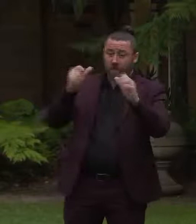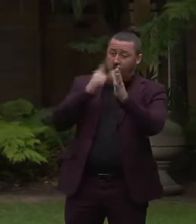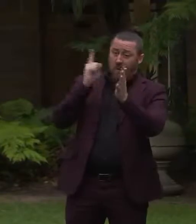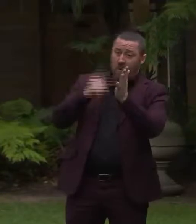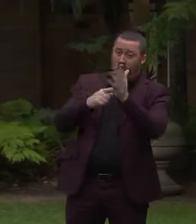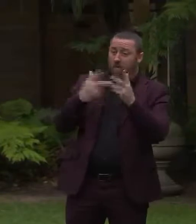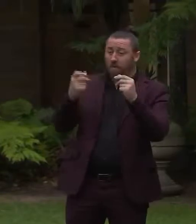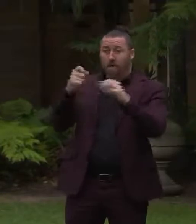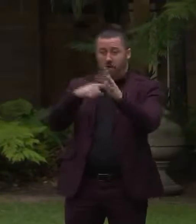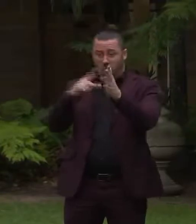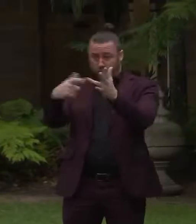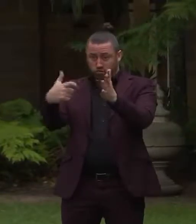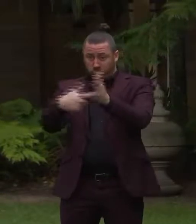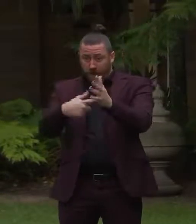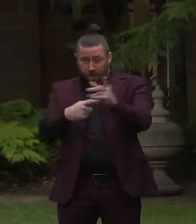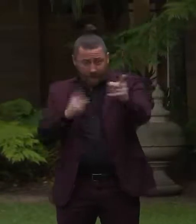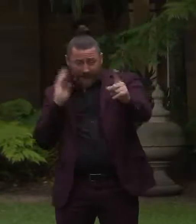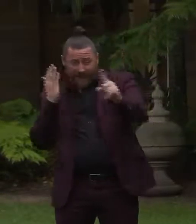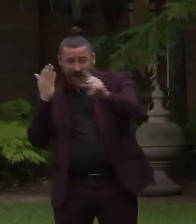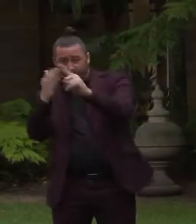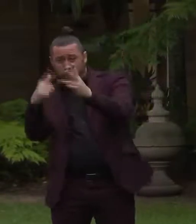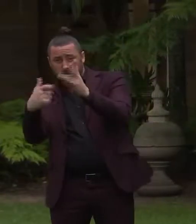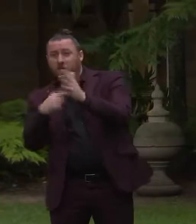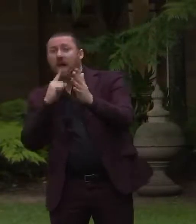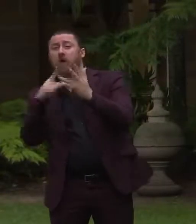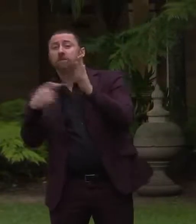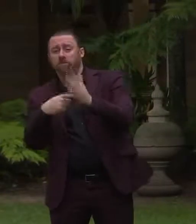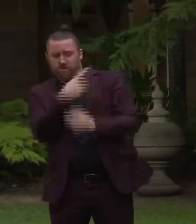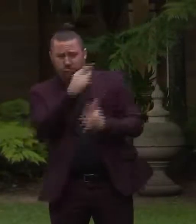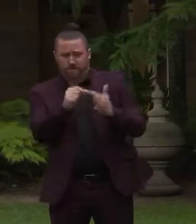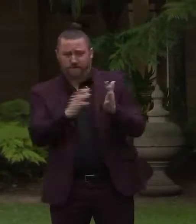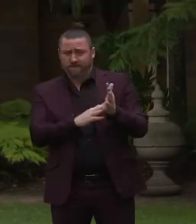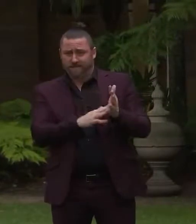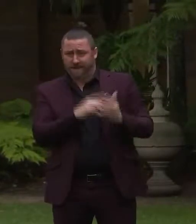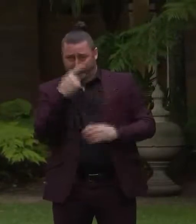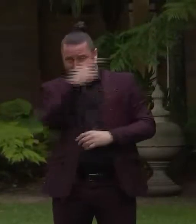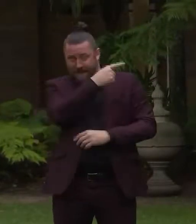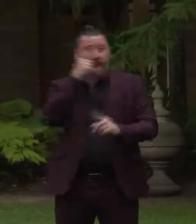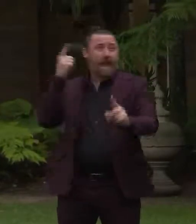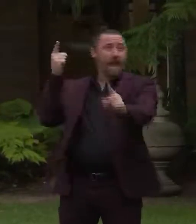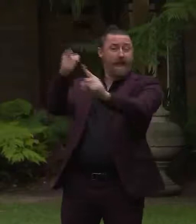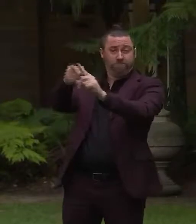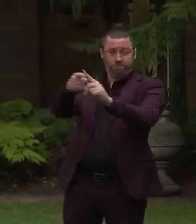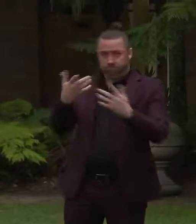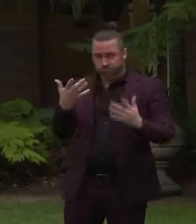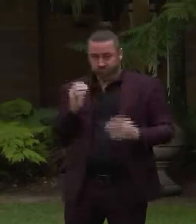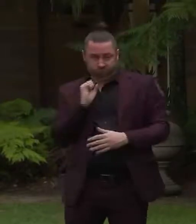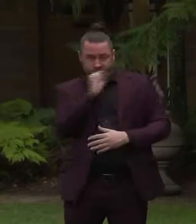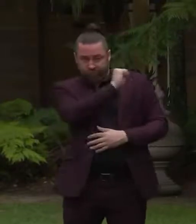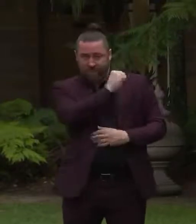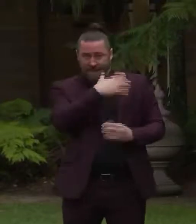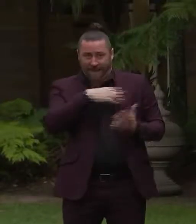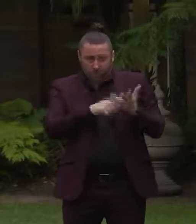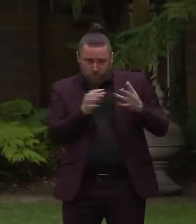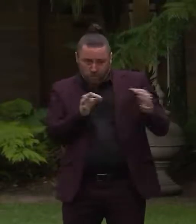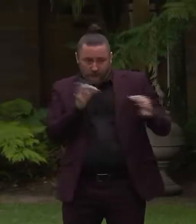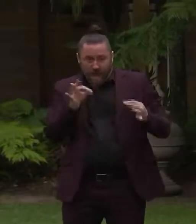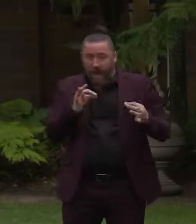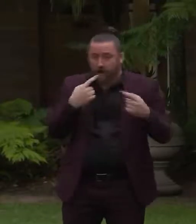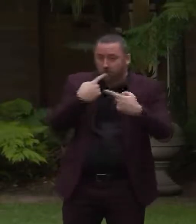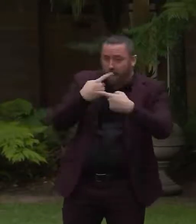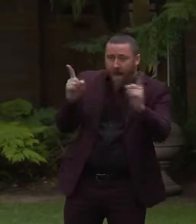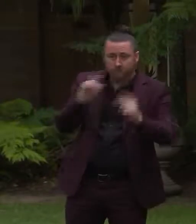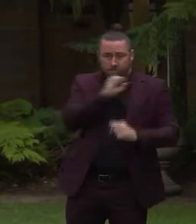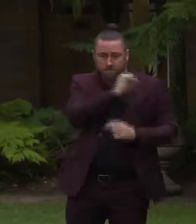Well, those targets were set by the Prime Minister, and it's up to him to outline how they will be met. As I